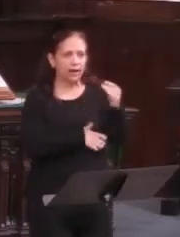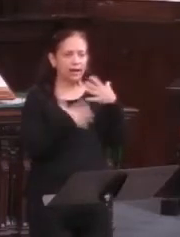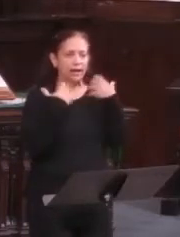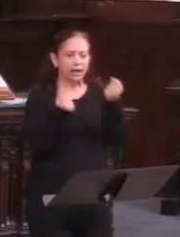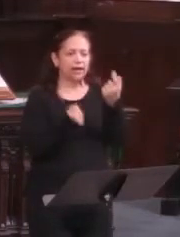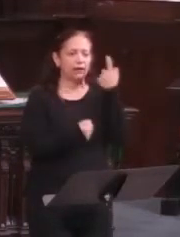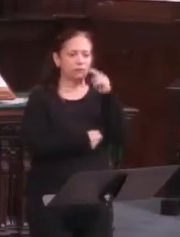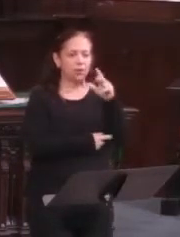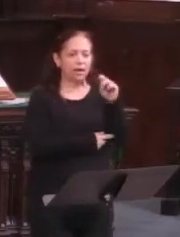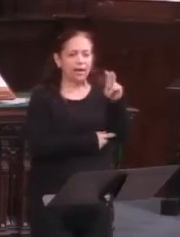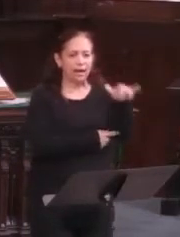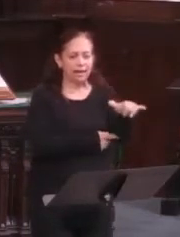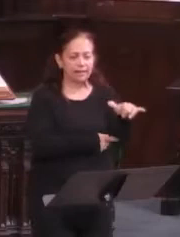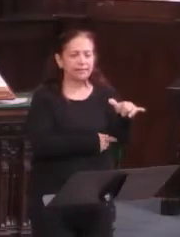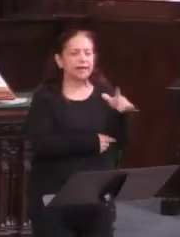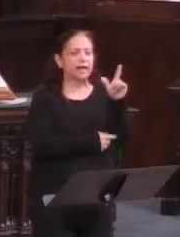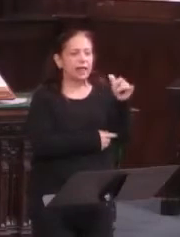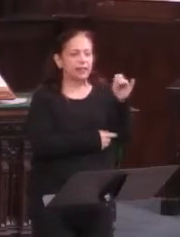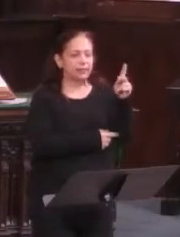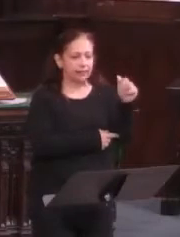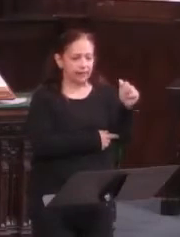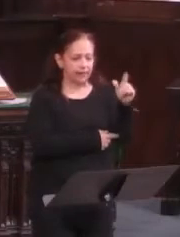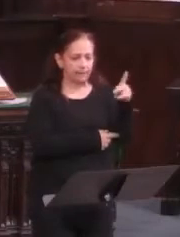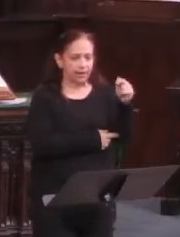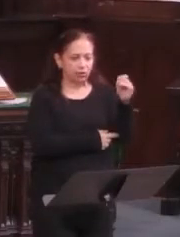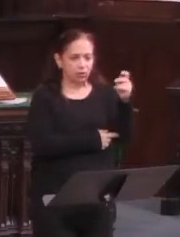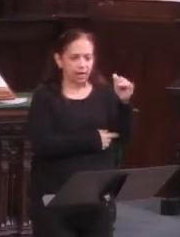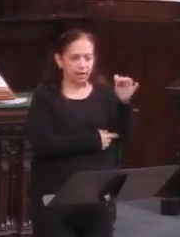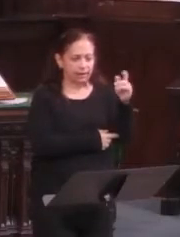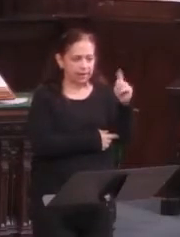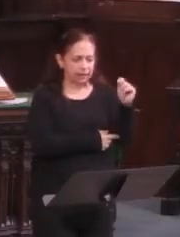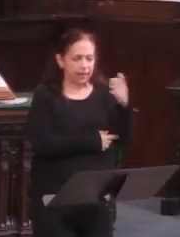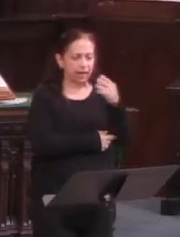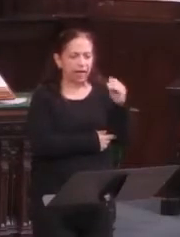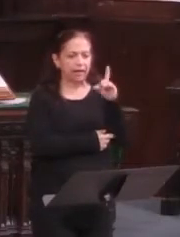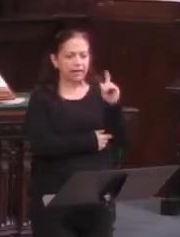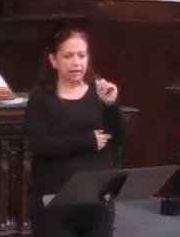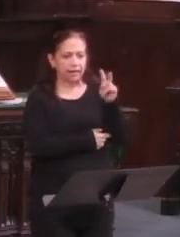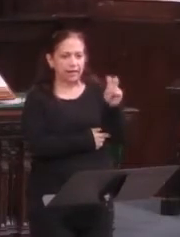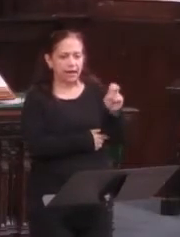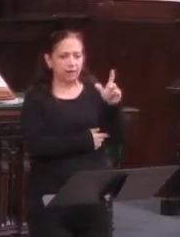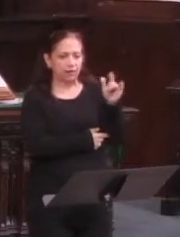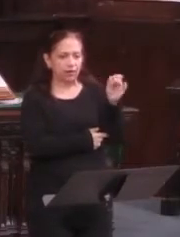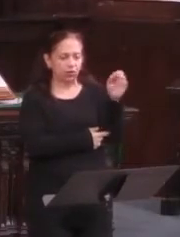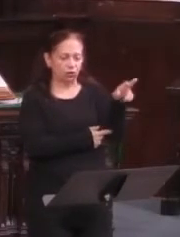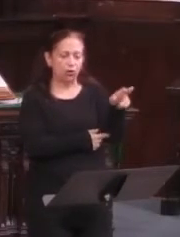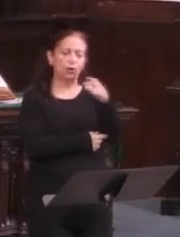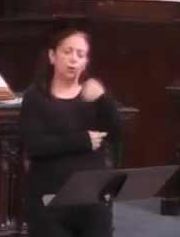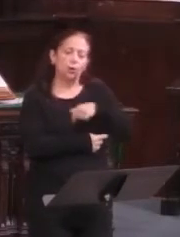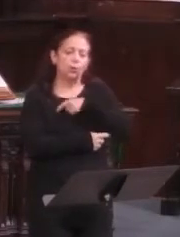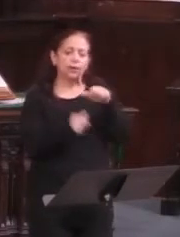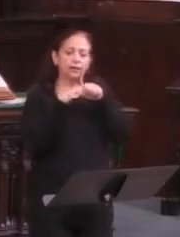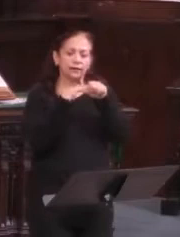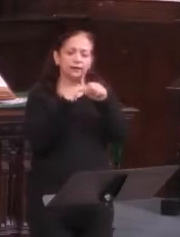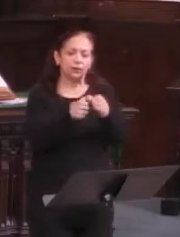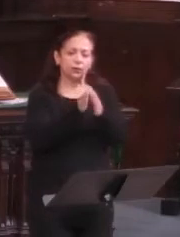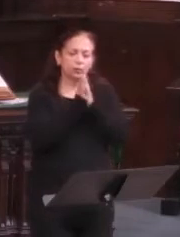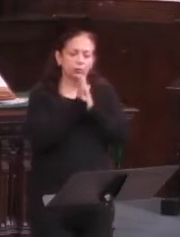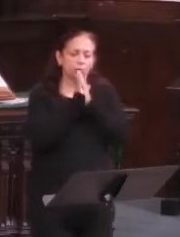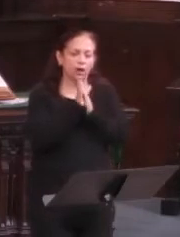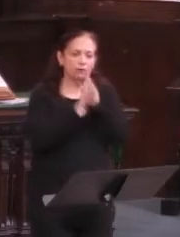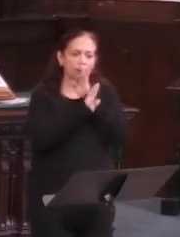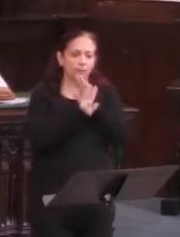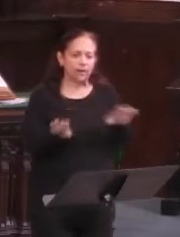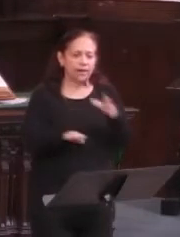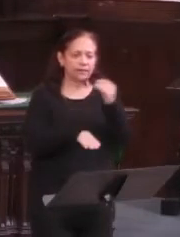Nancy Sinsdaden, Linda Pendergast, and Dave Lender. We continue to pray for peace and